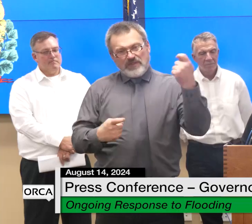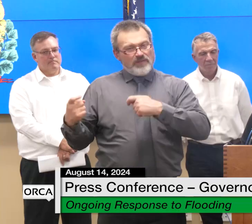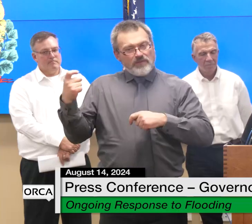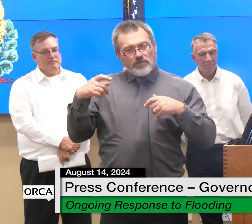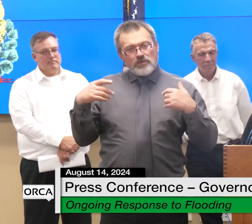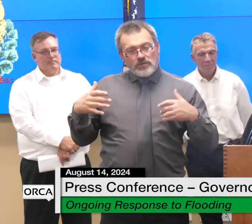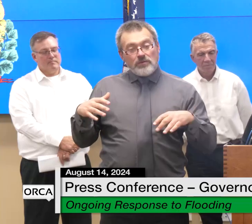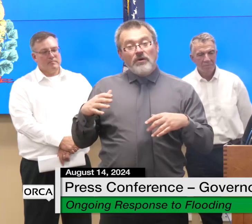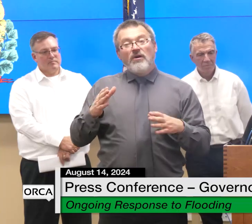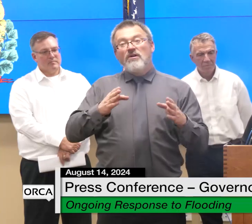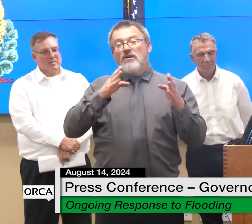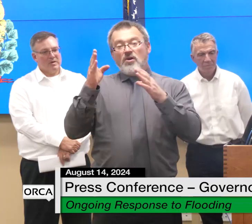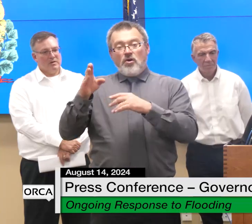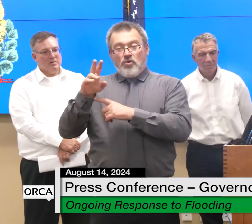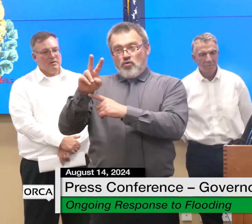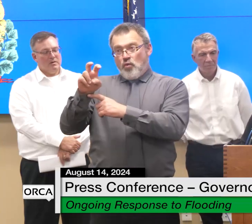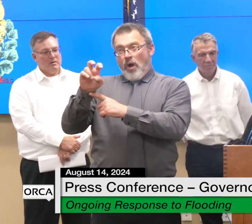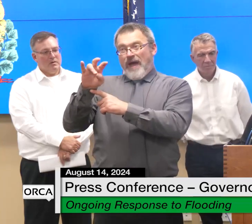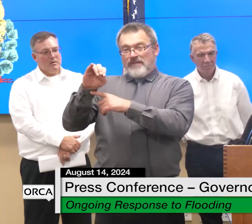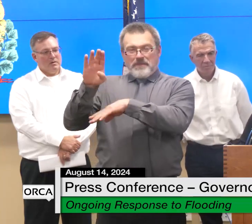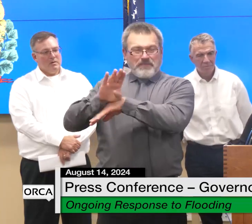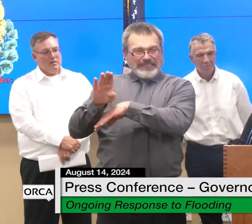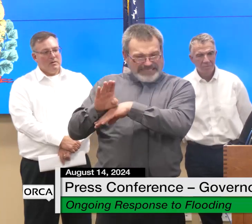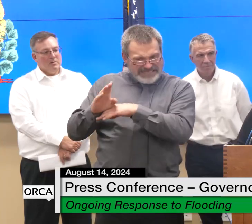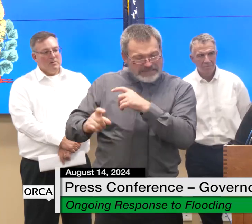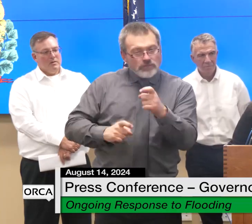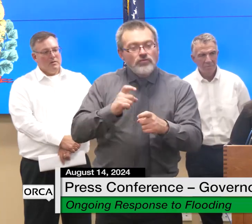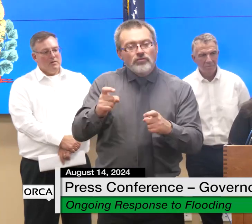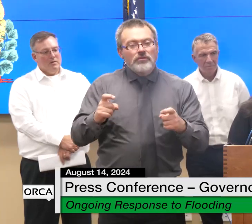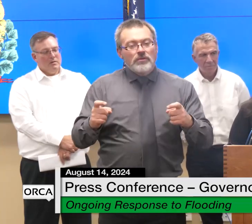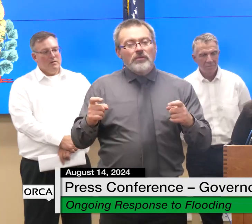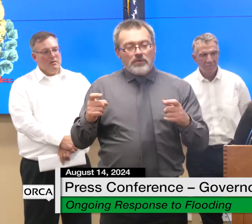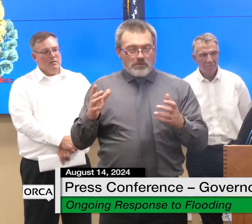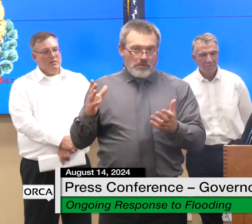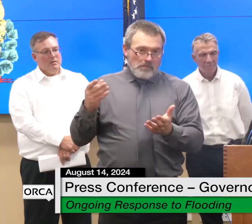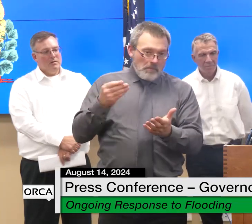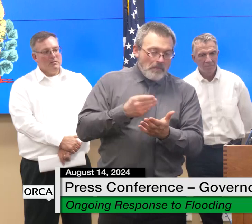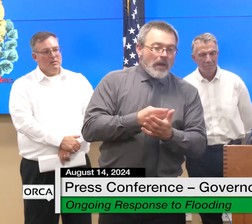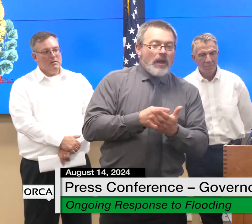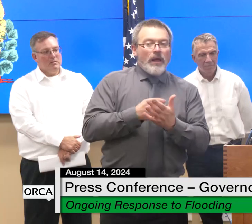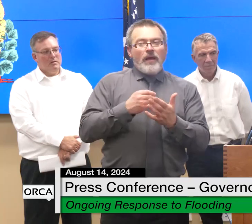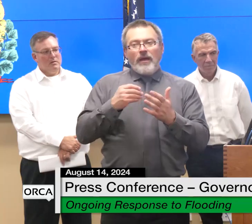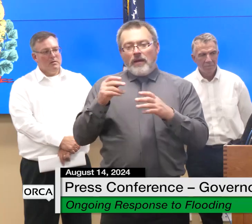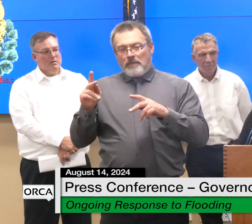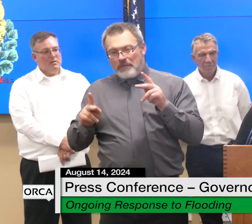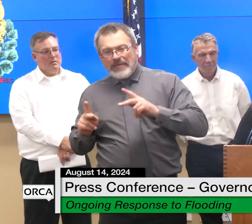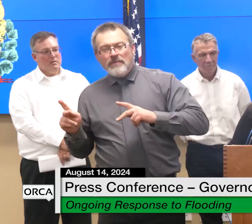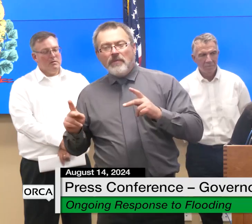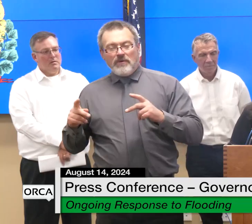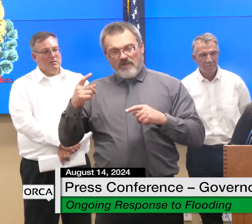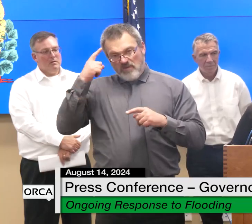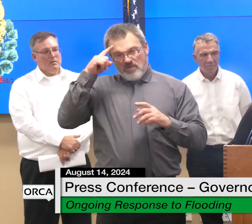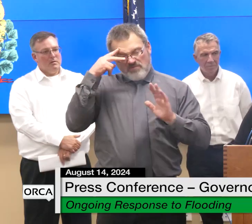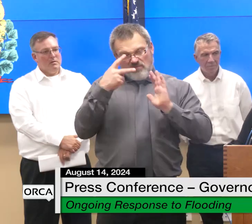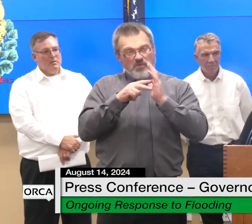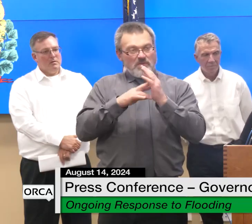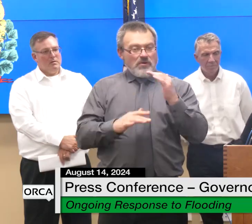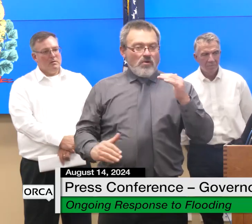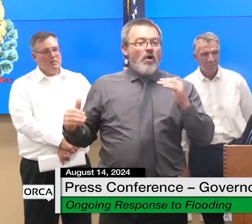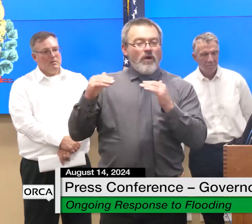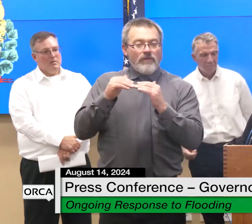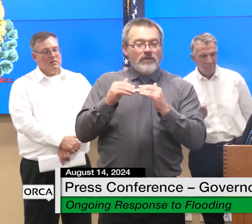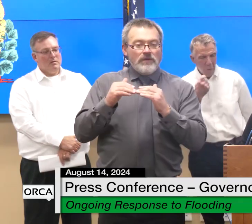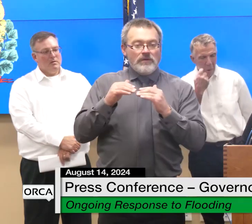Community Foundation has been able to move grants and funding to support response and recovery efforts in more than 100 Vermont